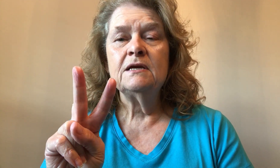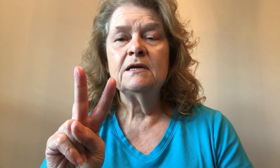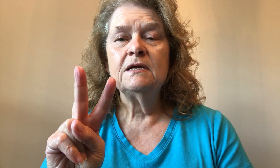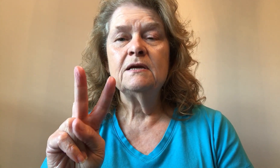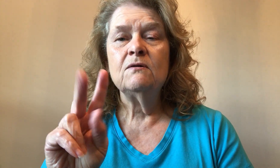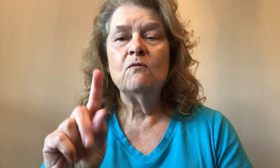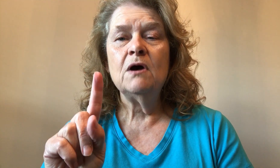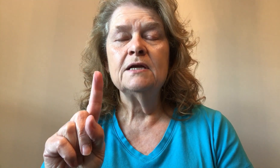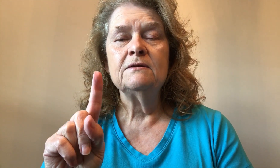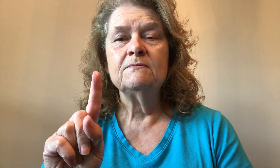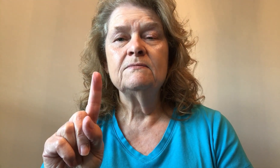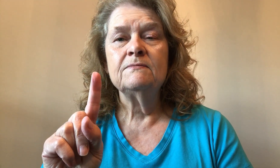21.